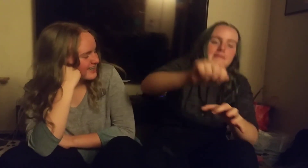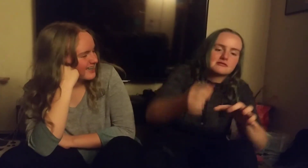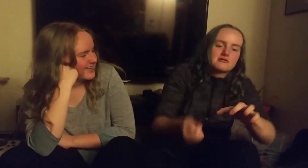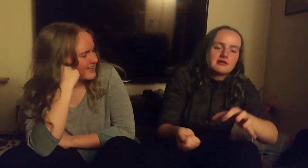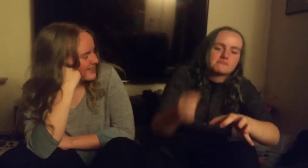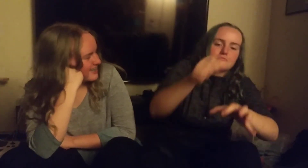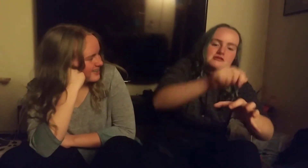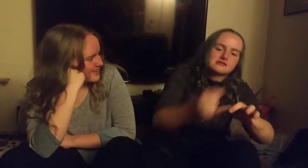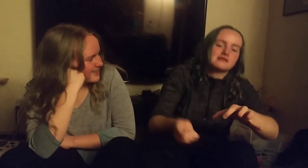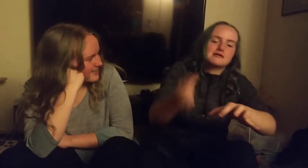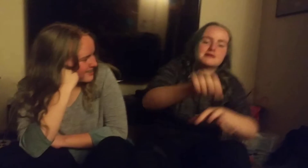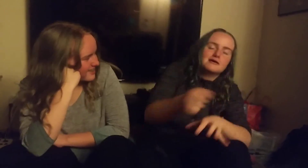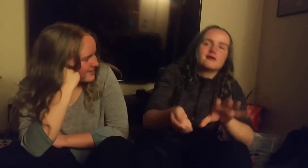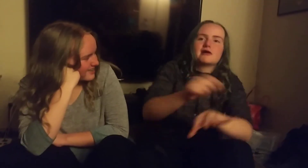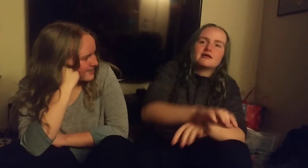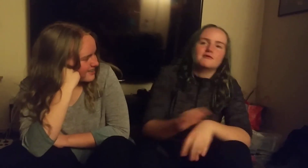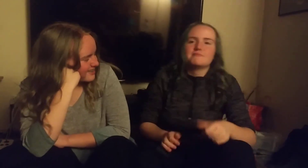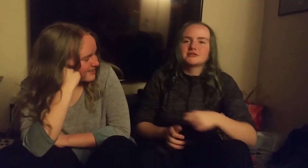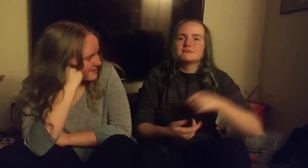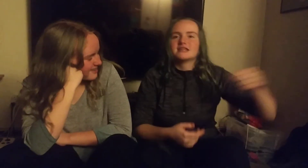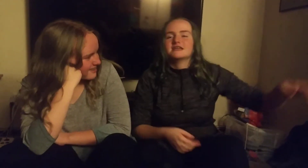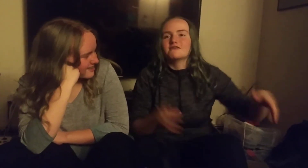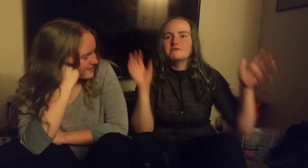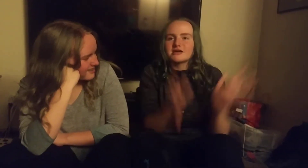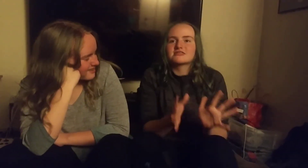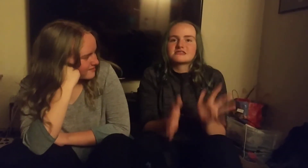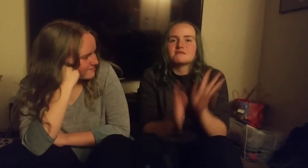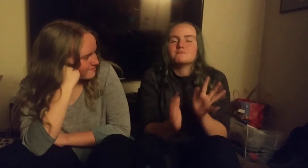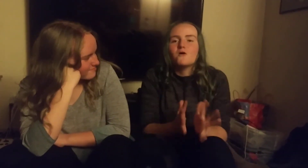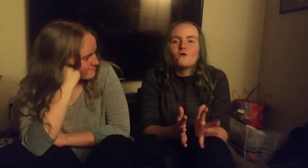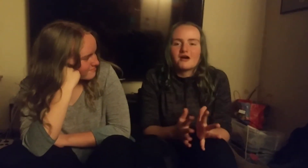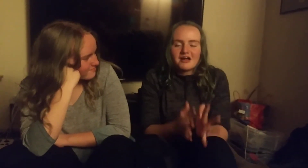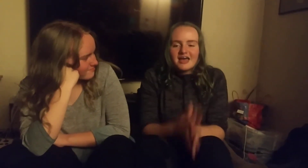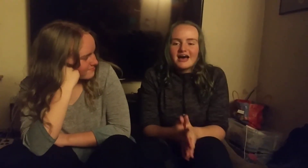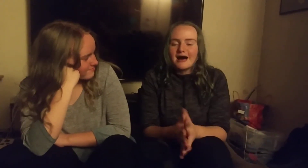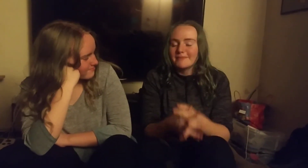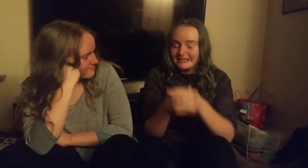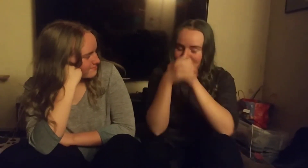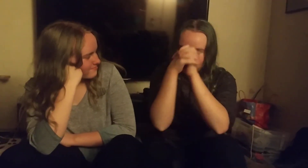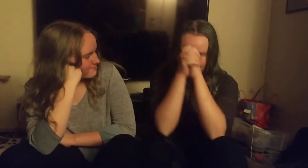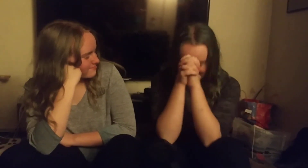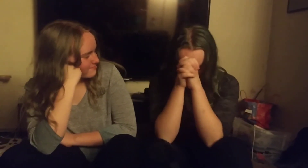okay, let's put these in. All right, we put them in. Then we mix it some more, and then